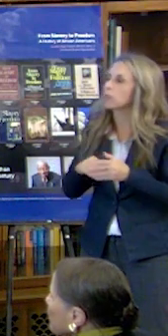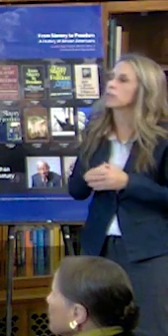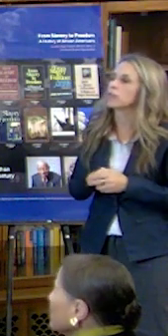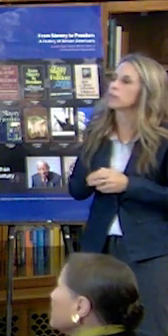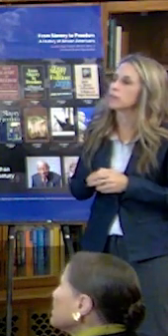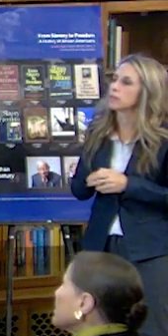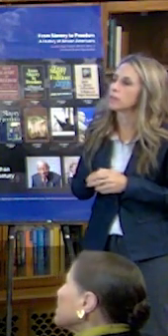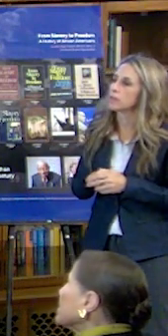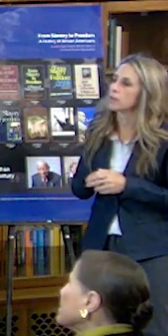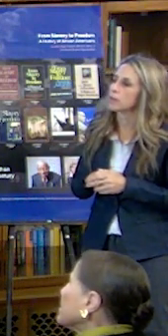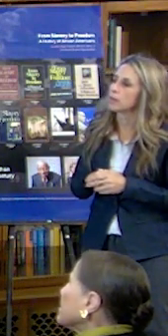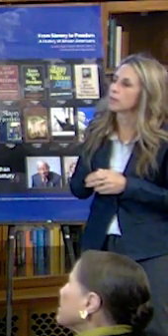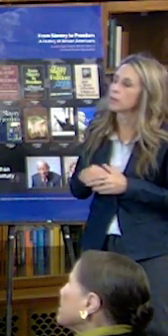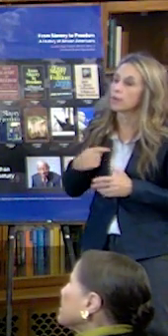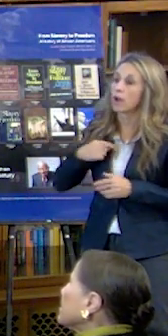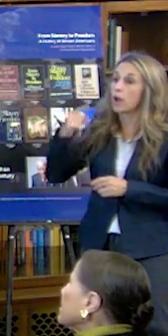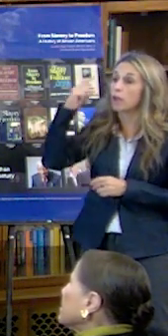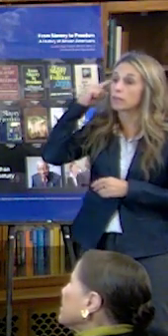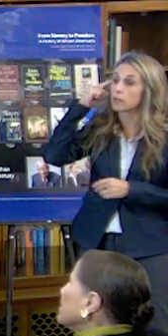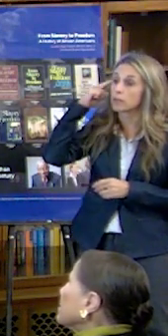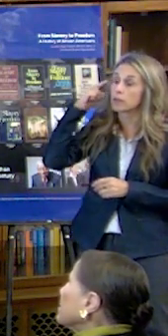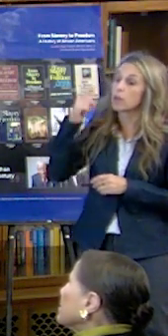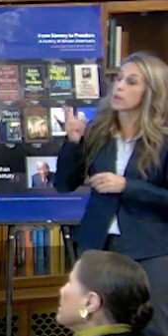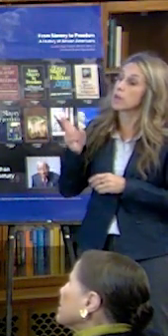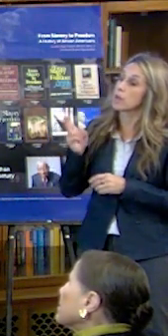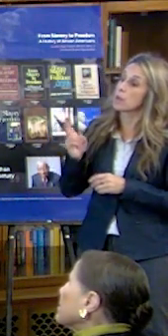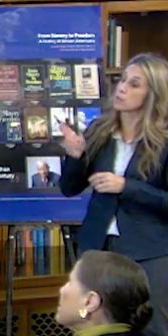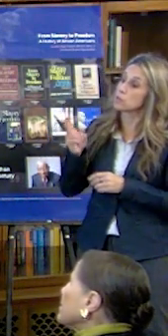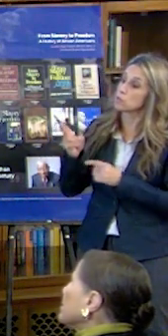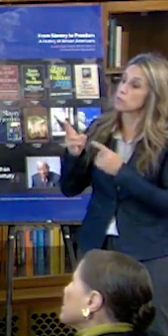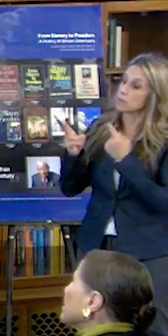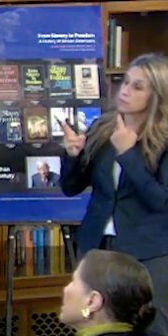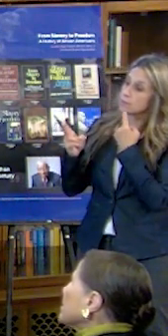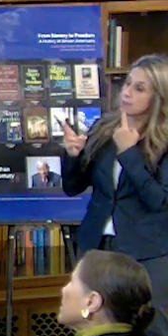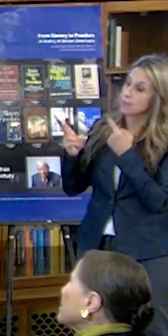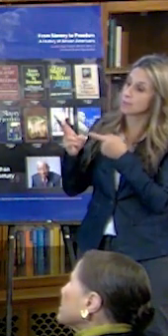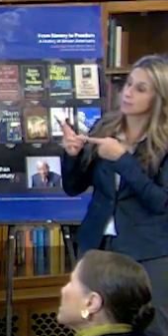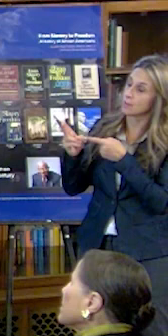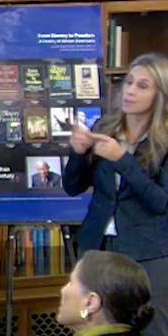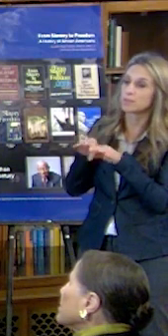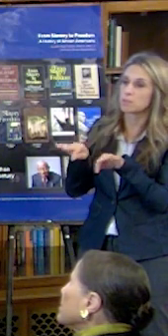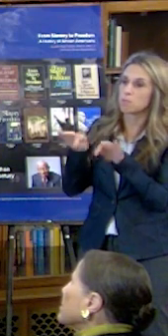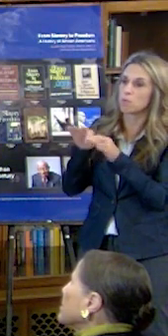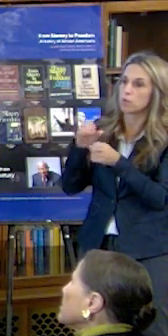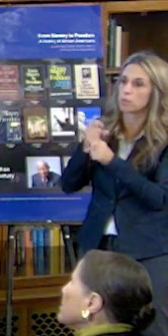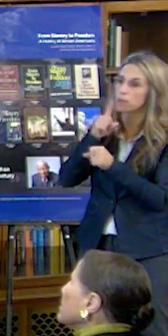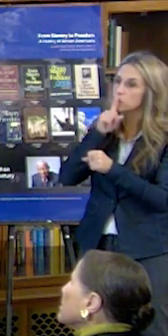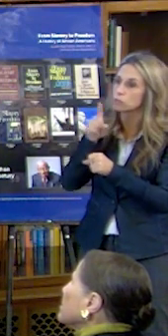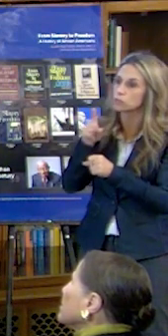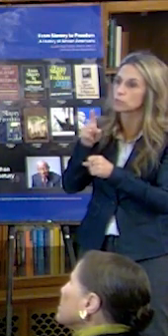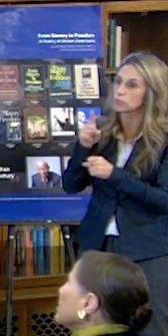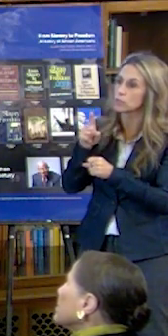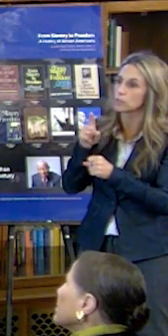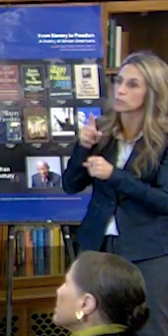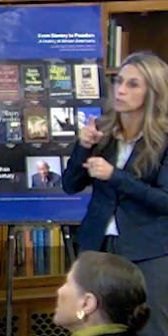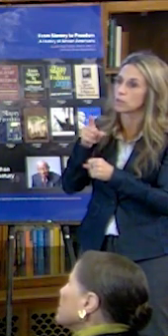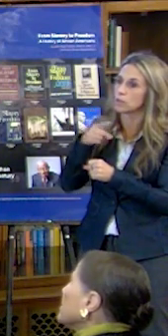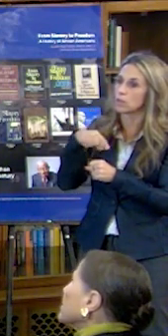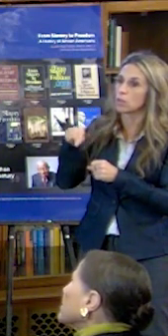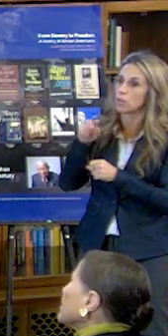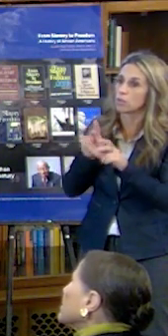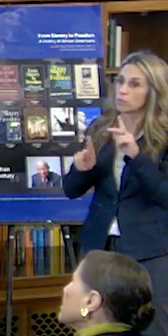forward um I think um history tells us that it's important to ensure that um those